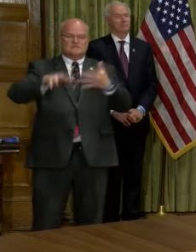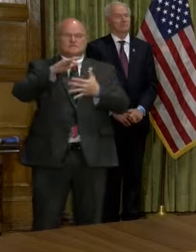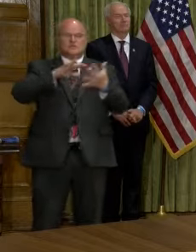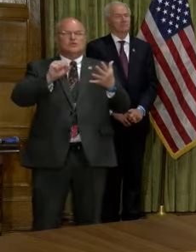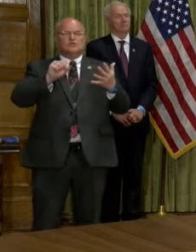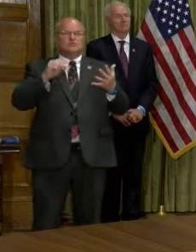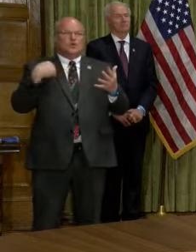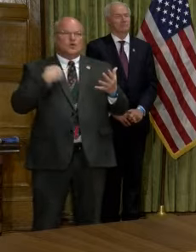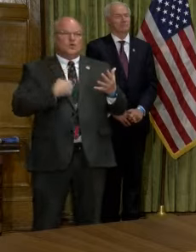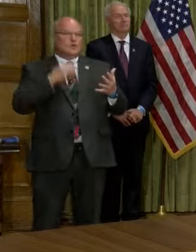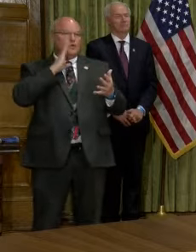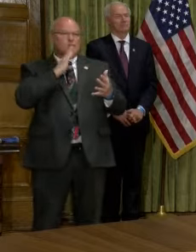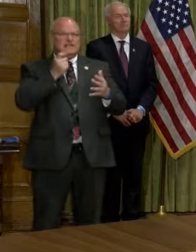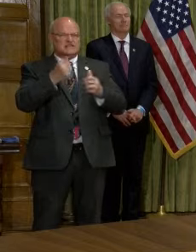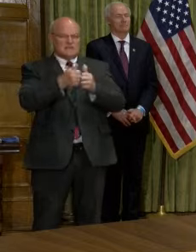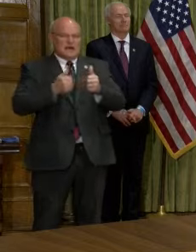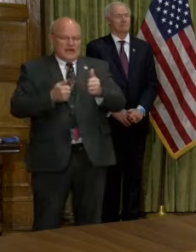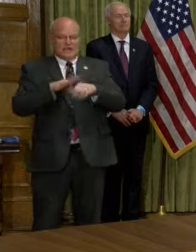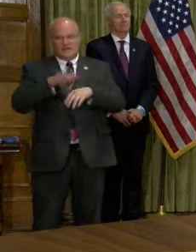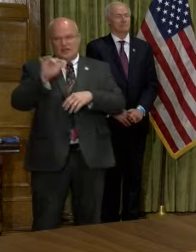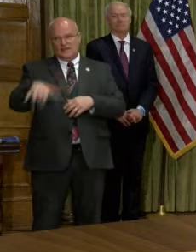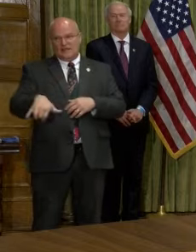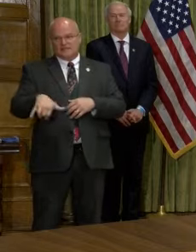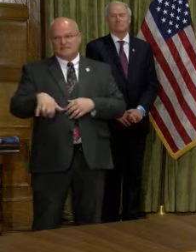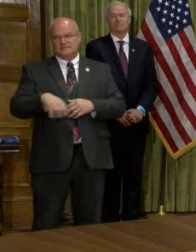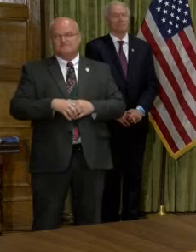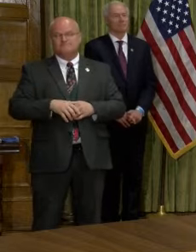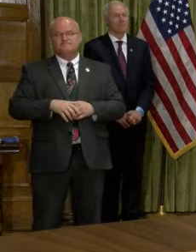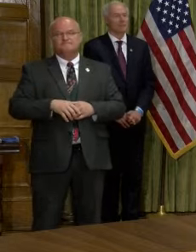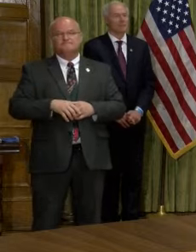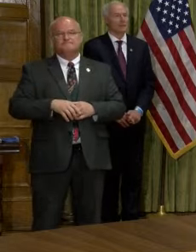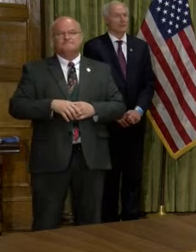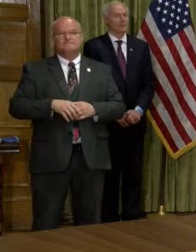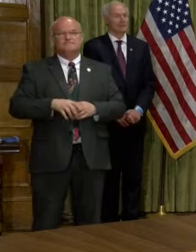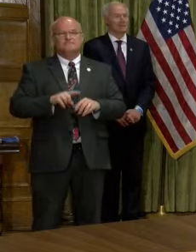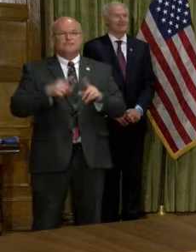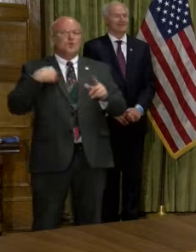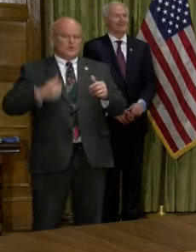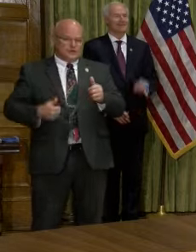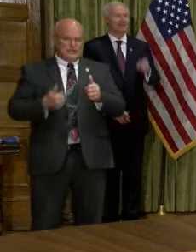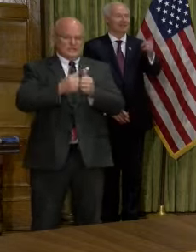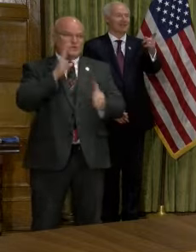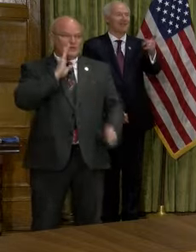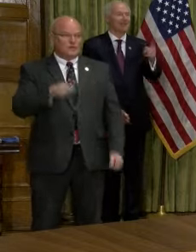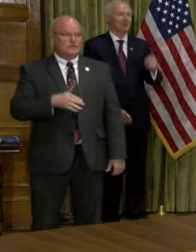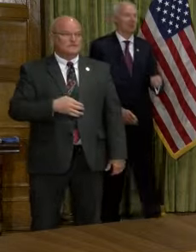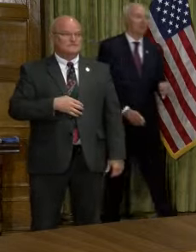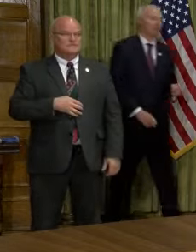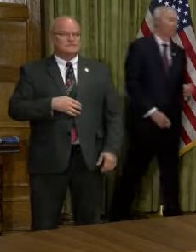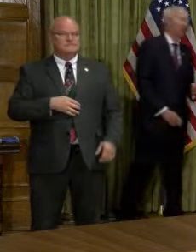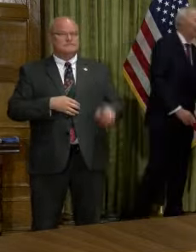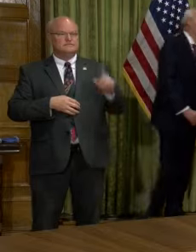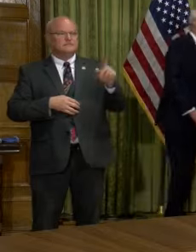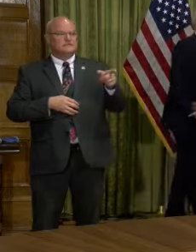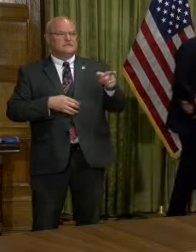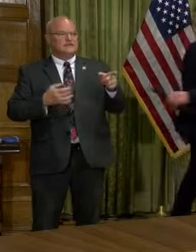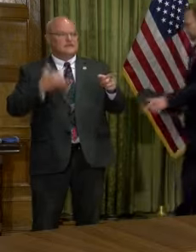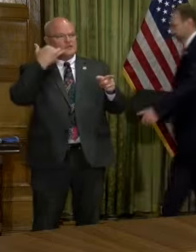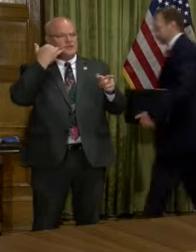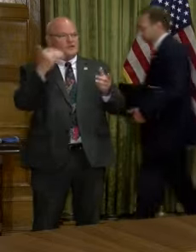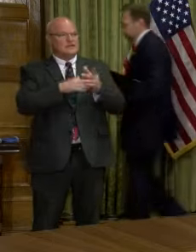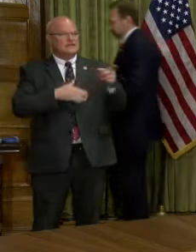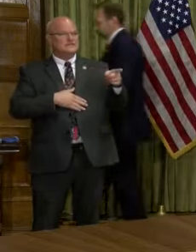so we are going to be a little bit behind on that, but we'll catch up. Right here, then we'll go remotely